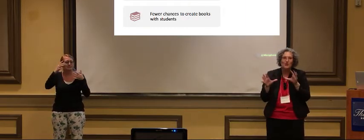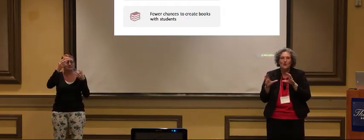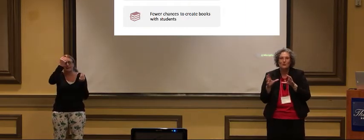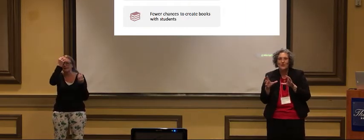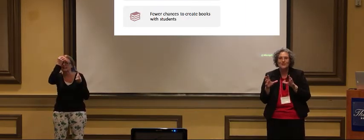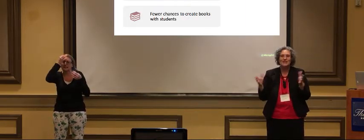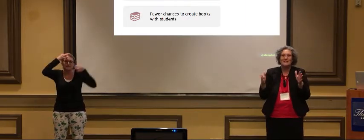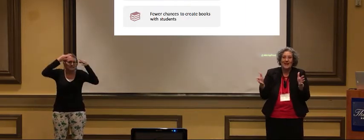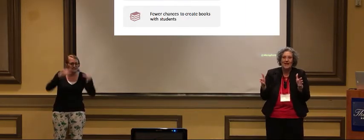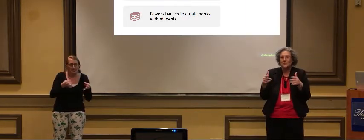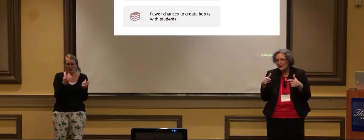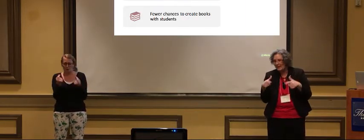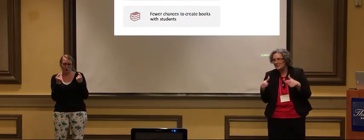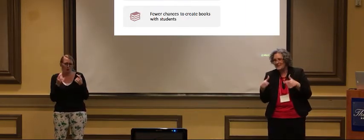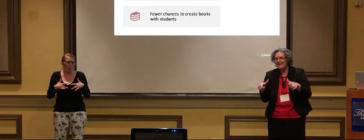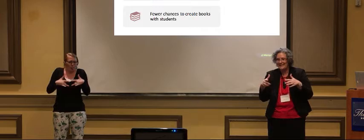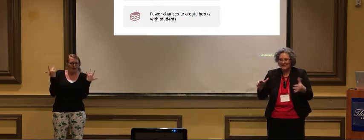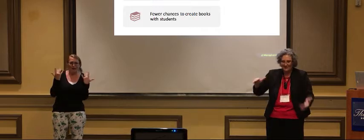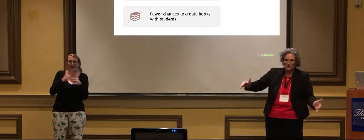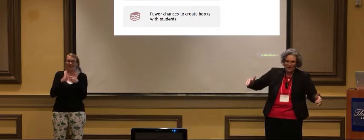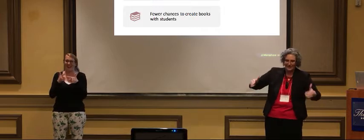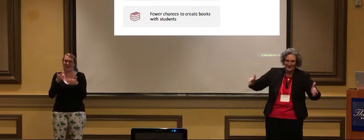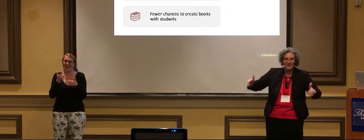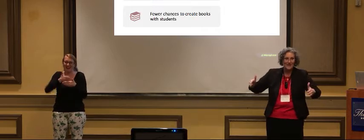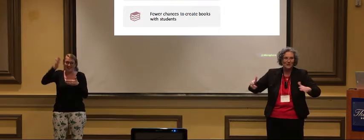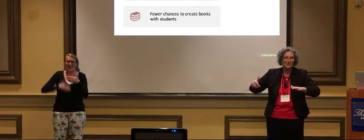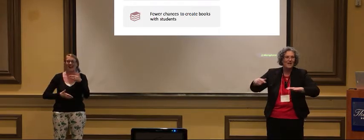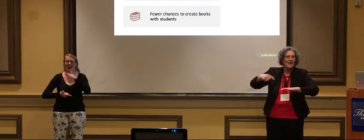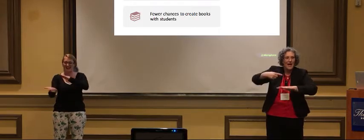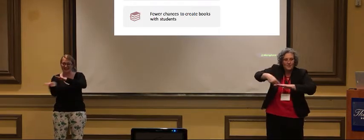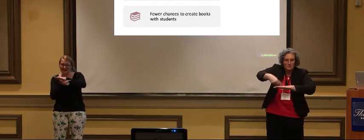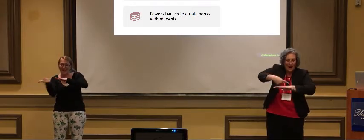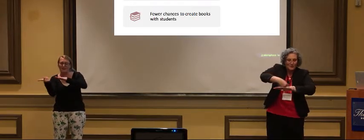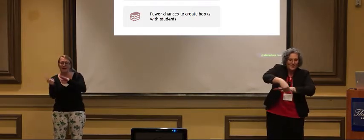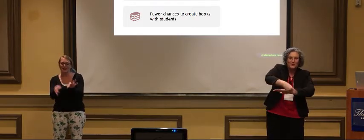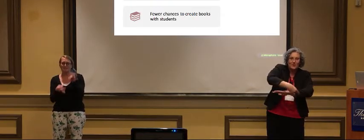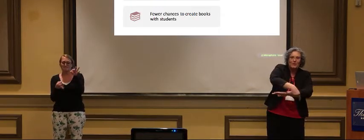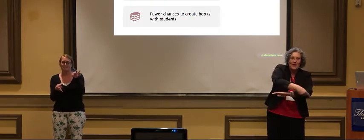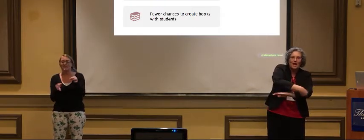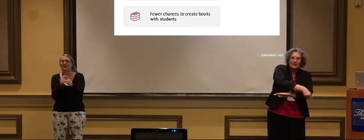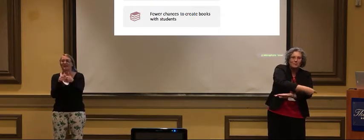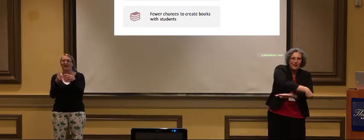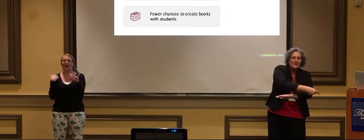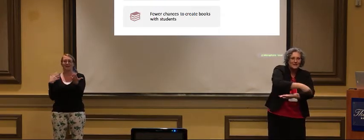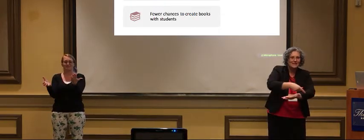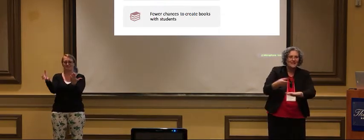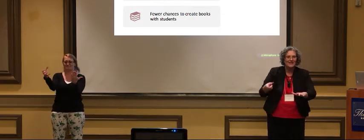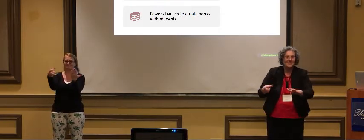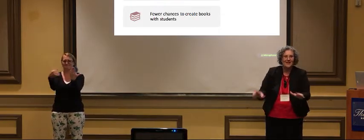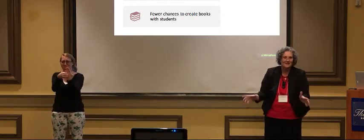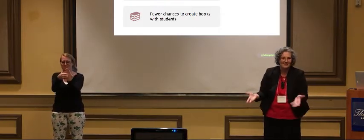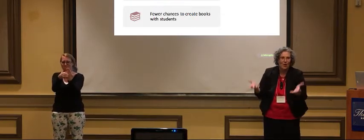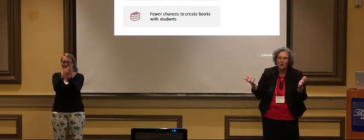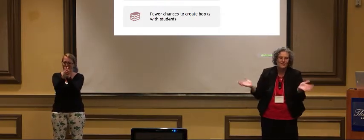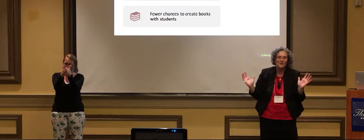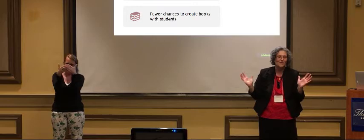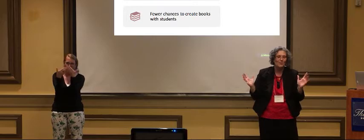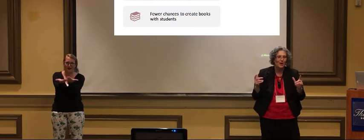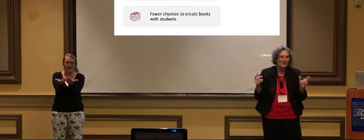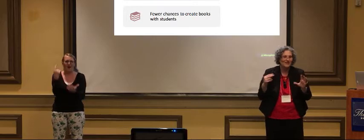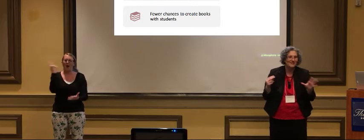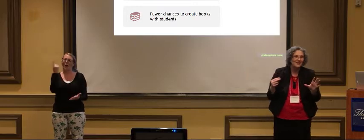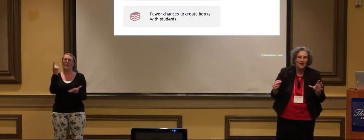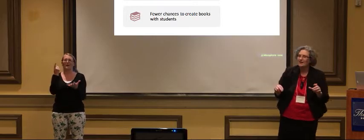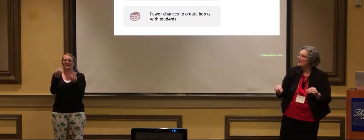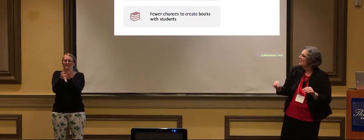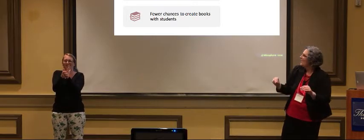everyone was so thrilled, and at the end we laminated it in a giant laminator and then bound it with a big ugly binding that always falls